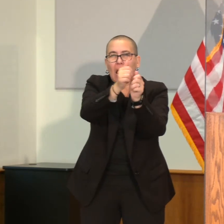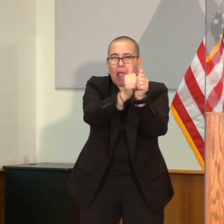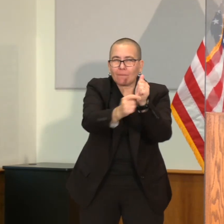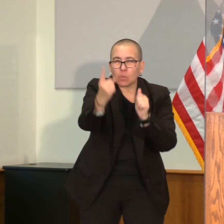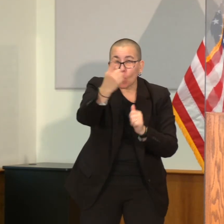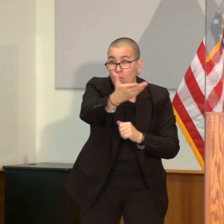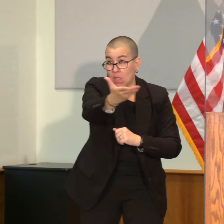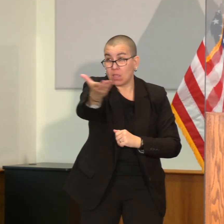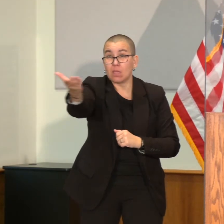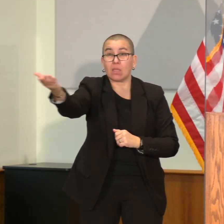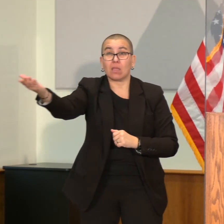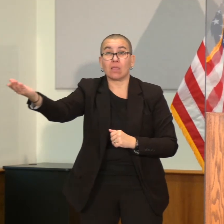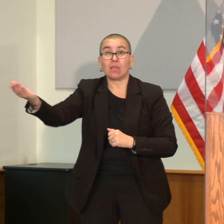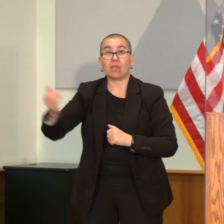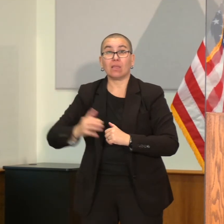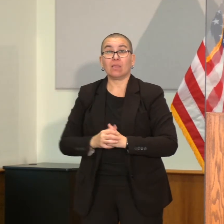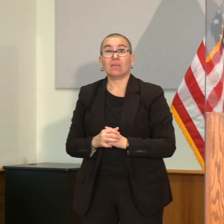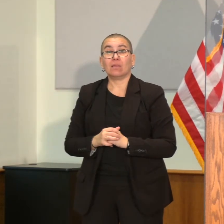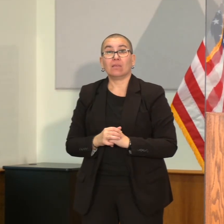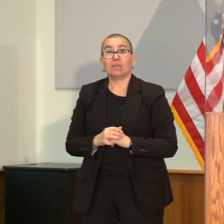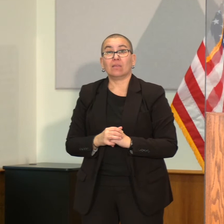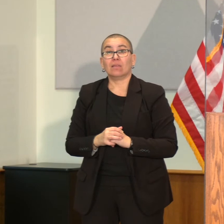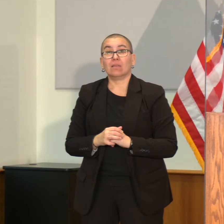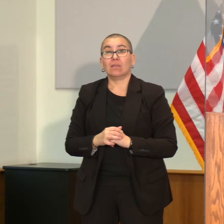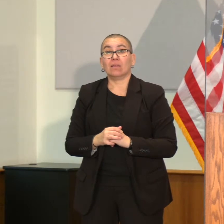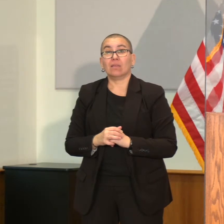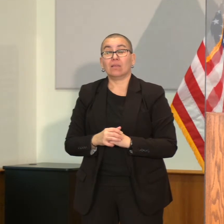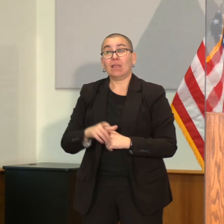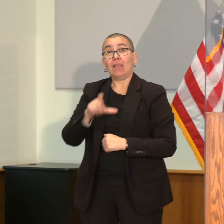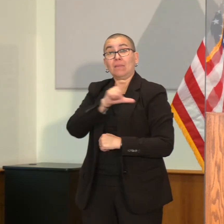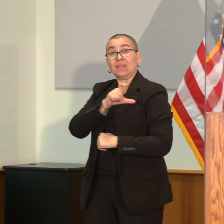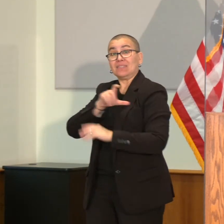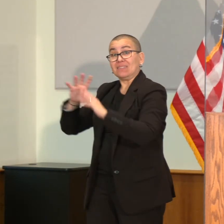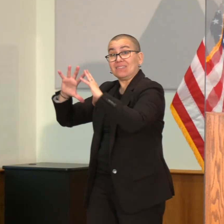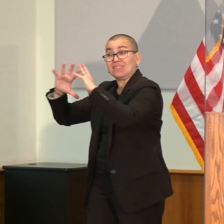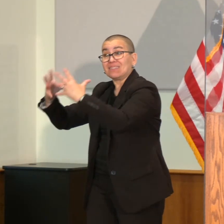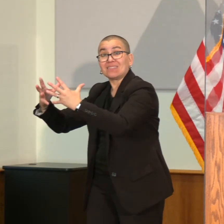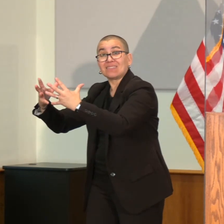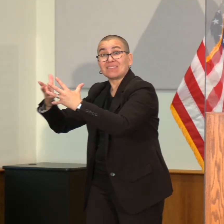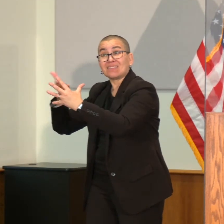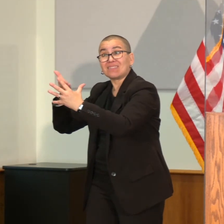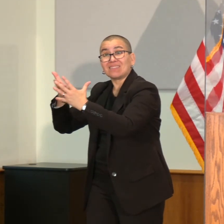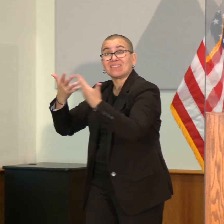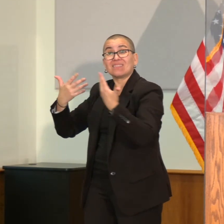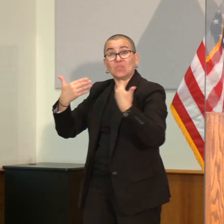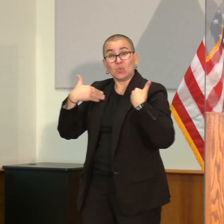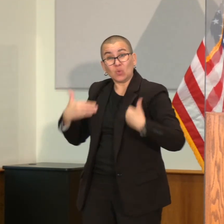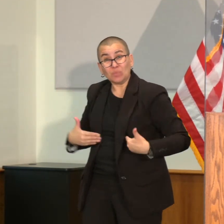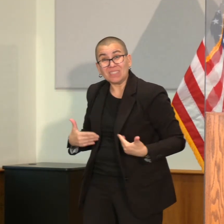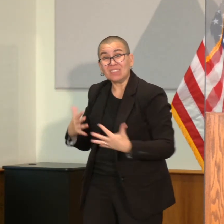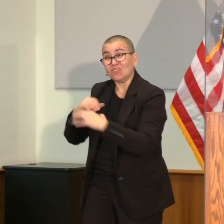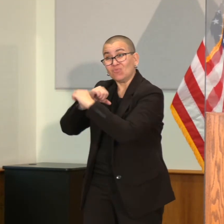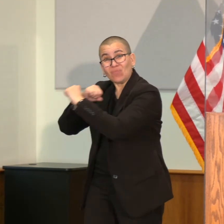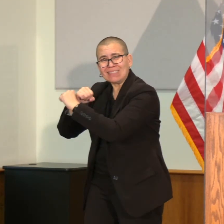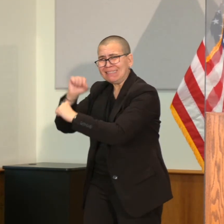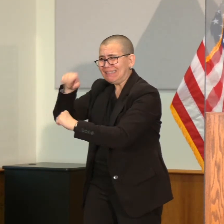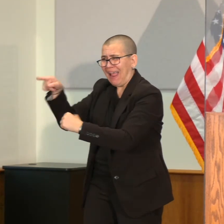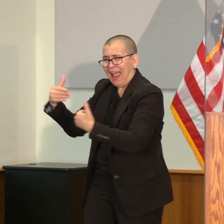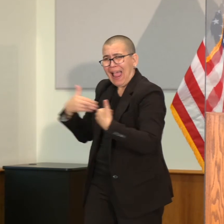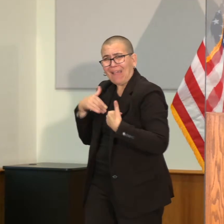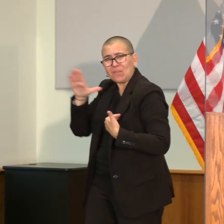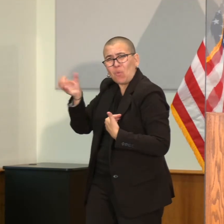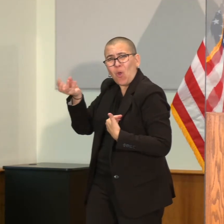Police, law enforcement centering on human rights and interacting on a daily basis